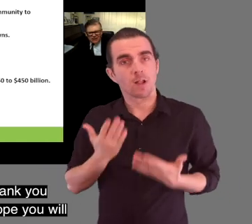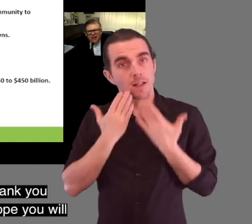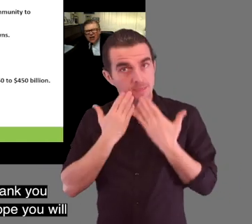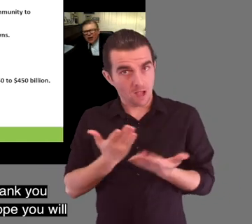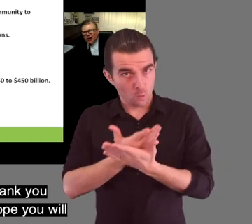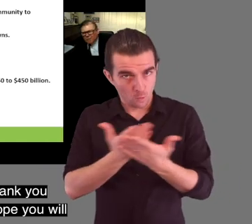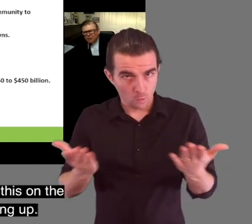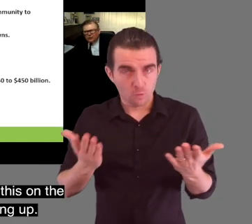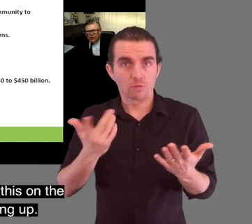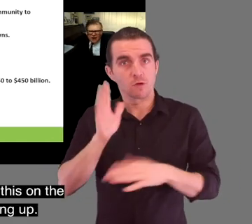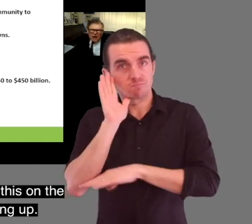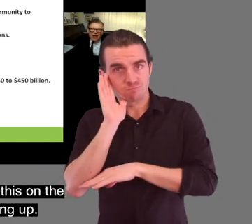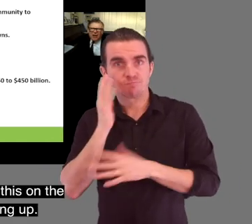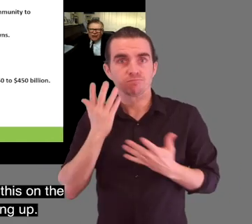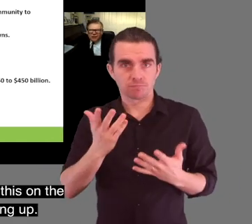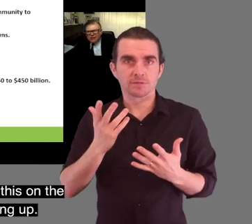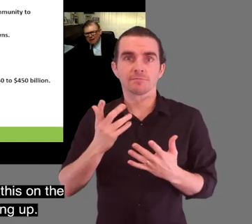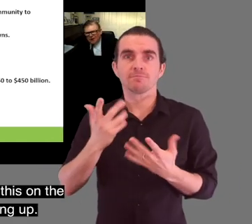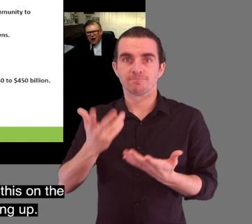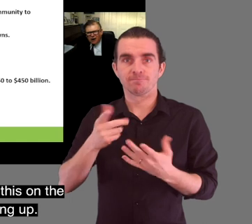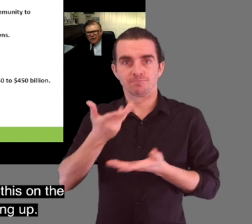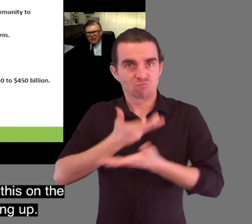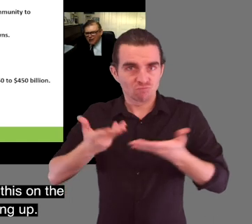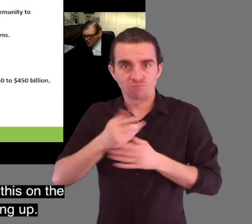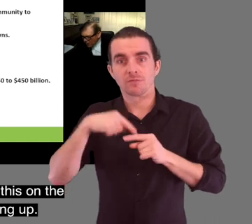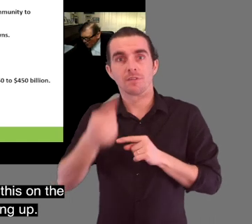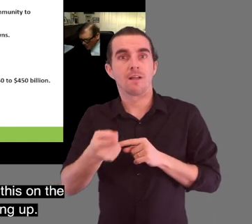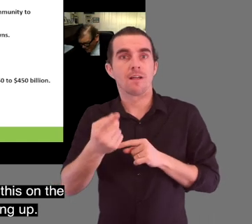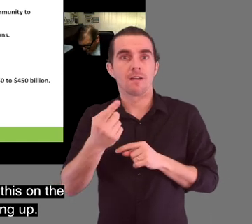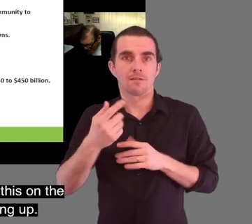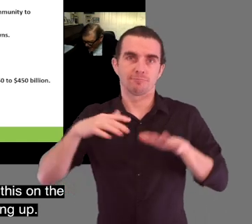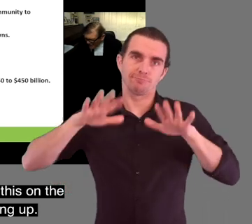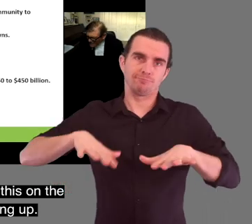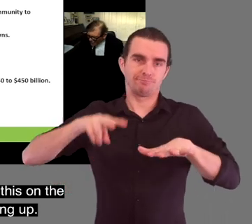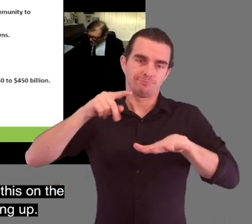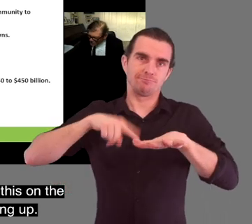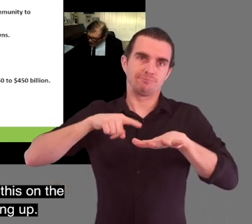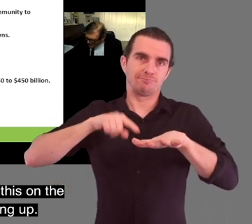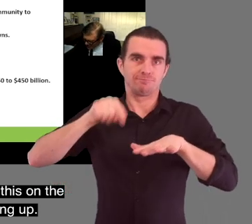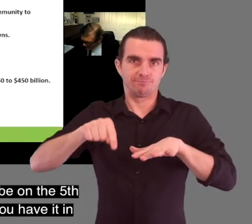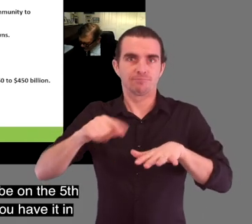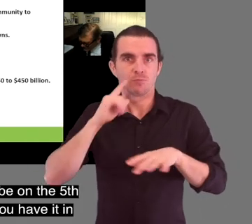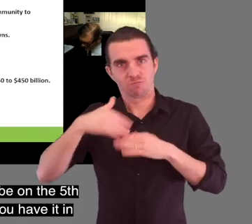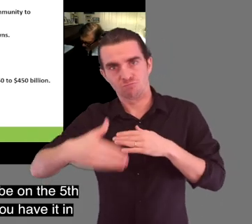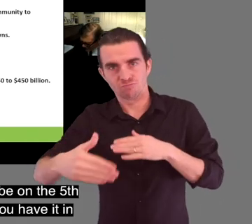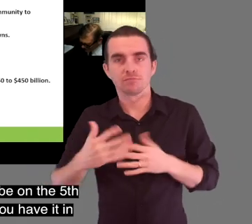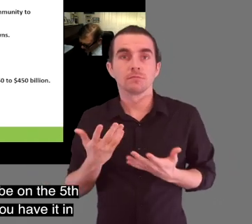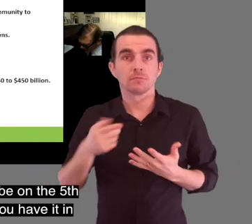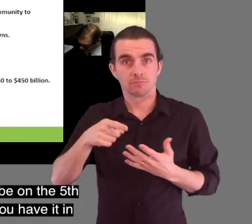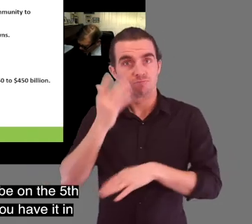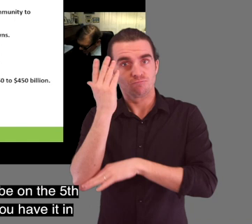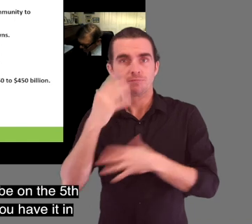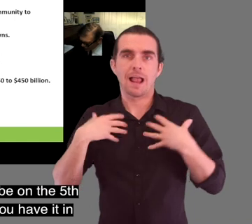this, and hope you'll tune in to the seminar on this on the Friday, which is coming up. The seminar